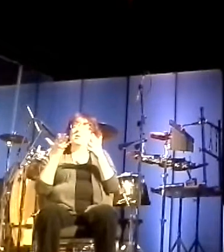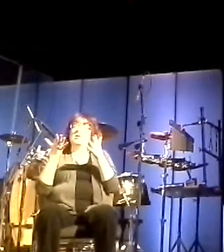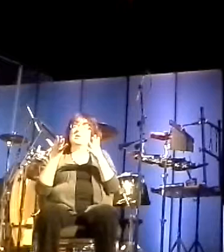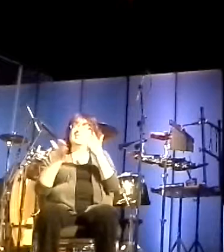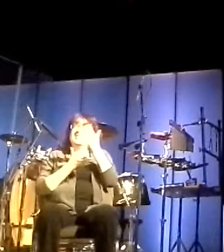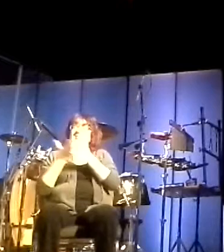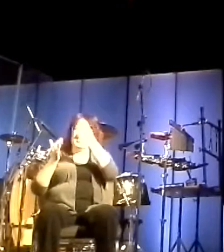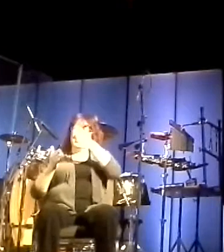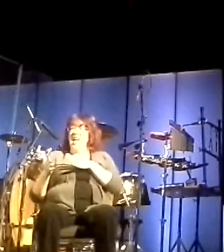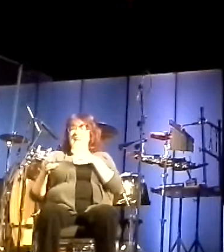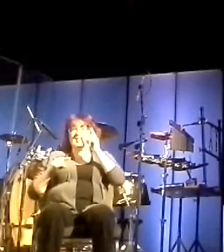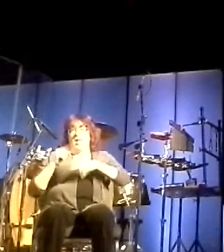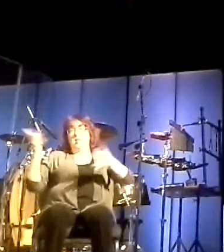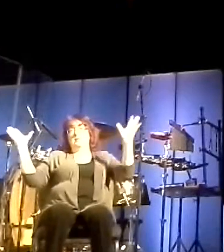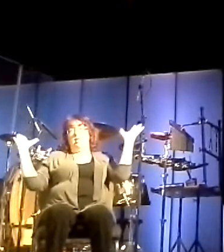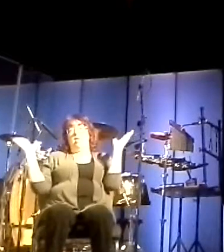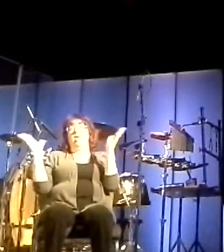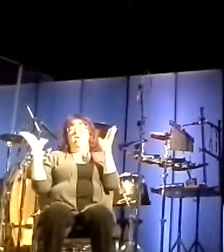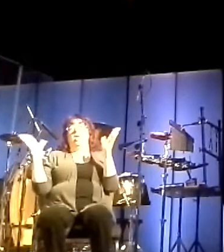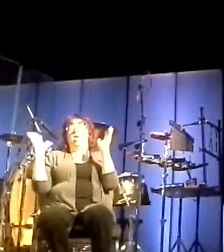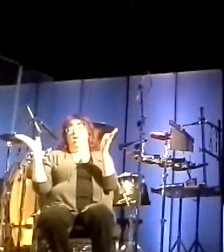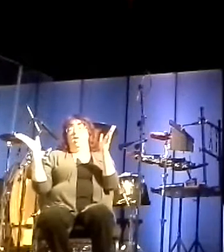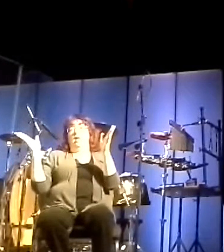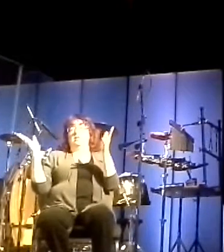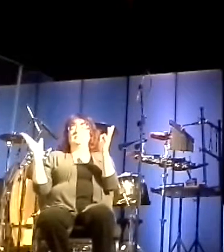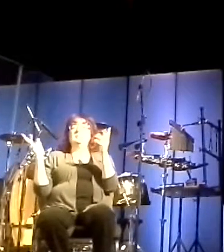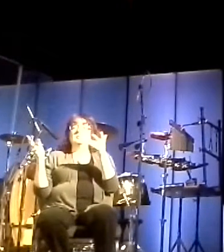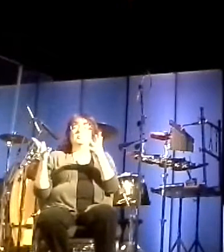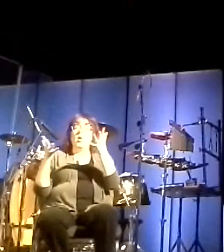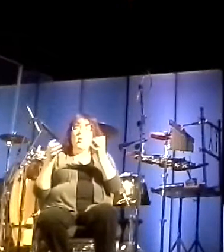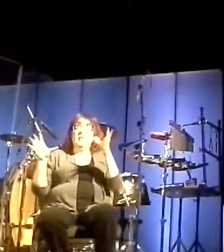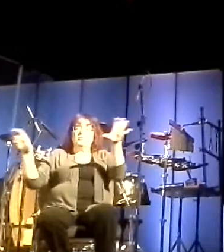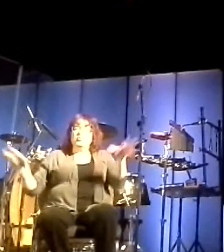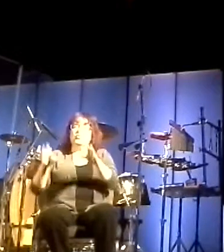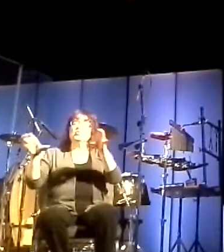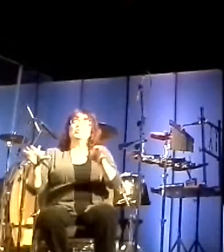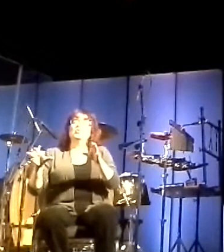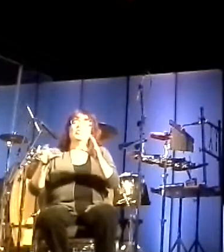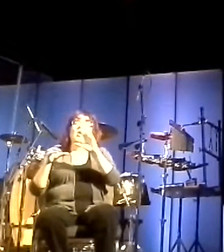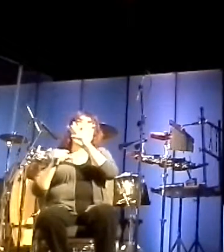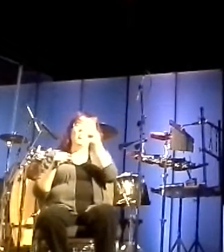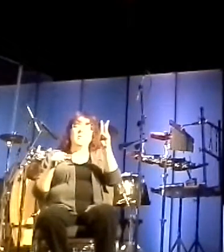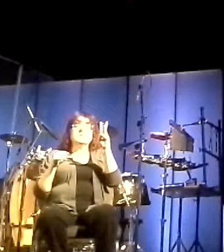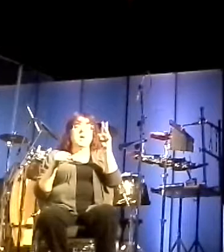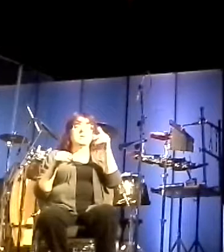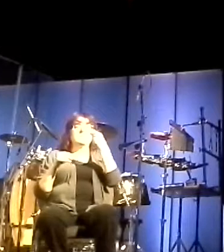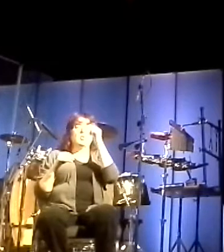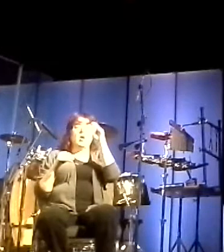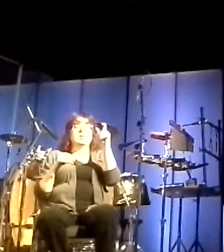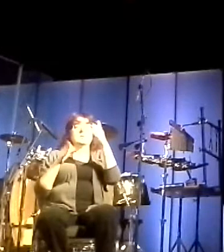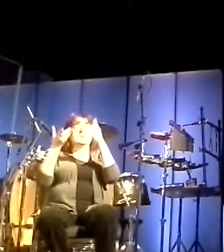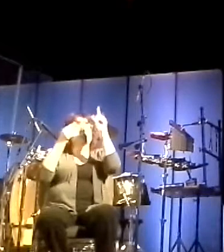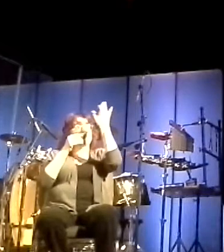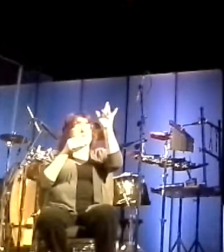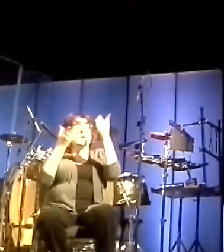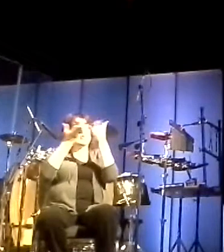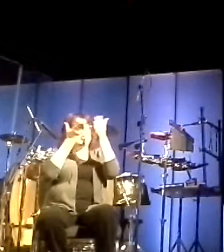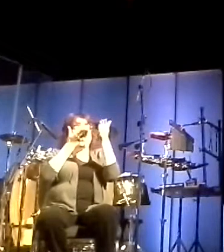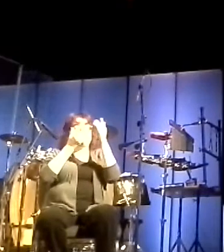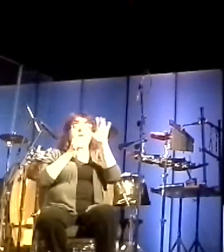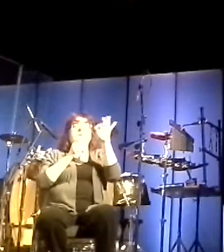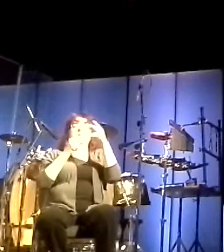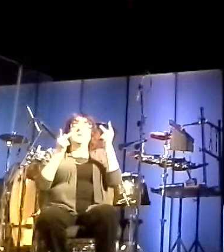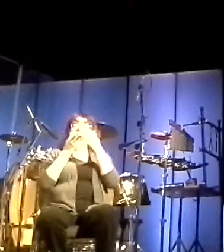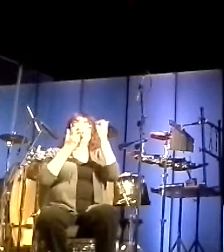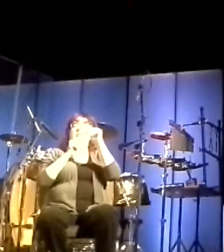some of us, it's not easy for us to hang out in a small group and just talk. We'd like to do something, go to our website, go to the serve tab, and find a place to serve.